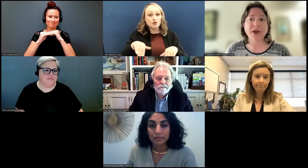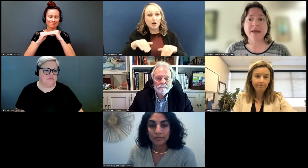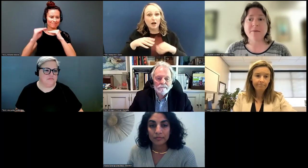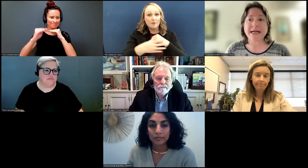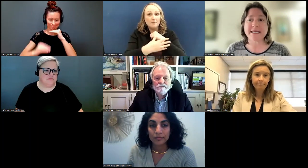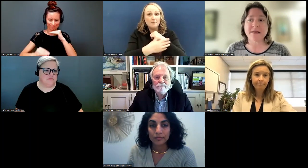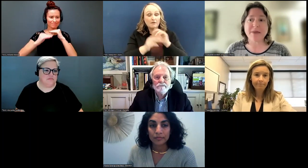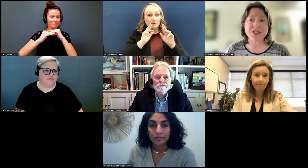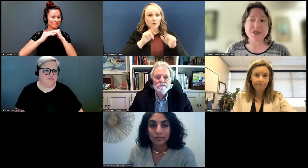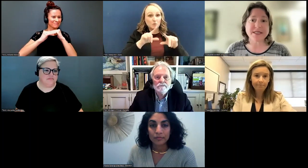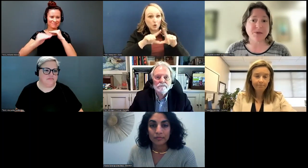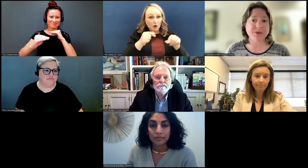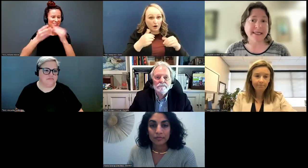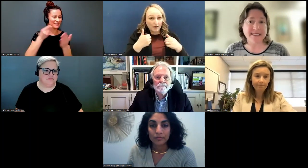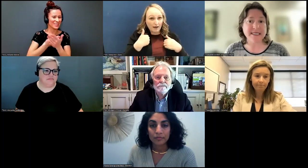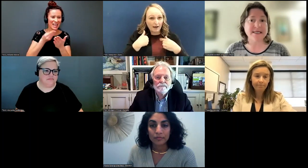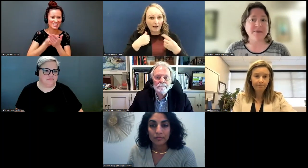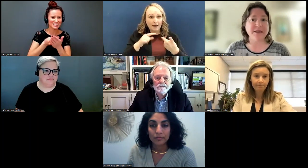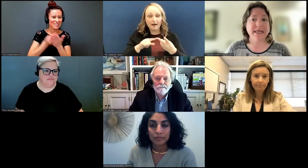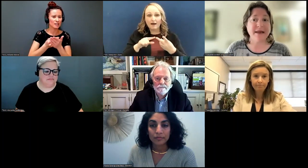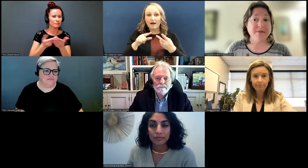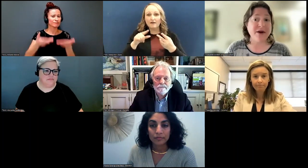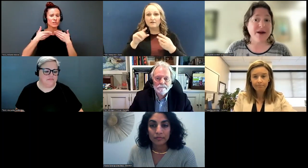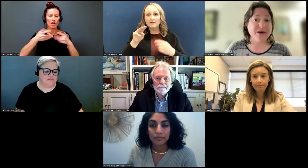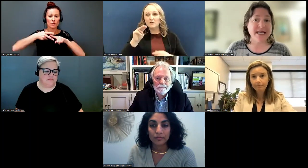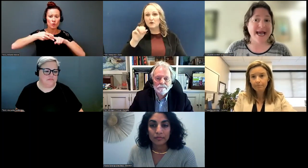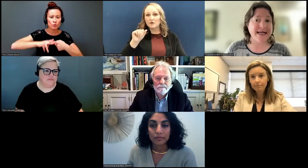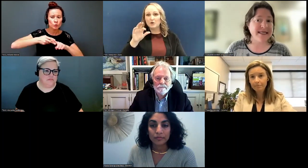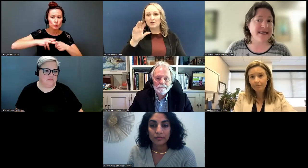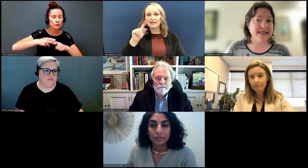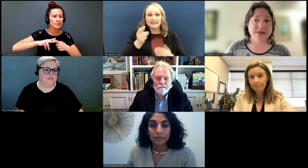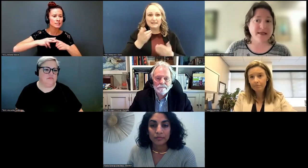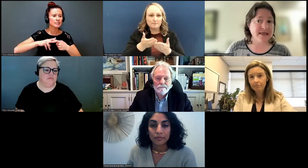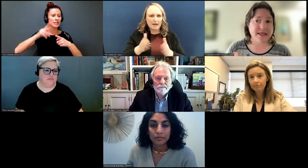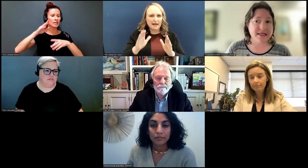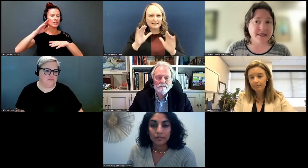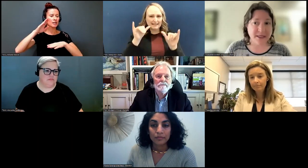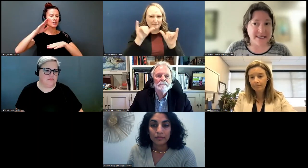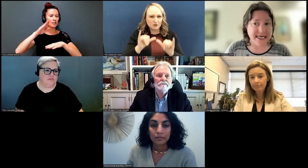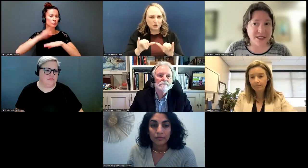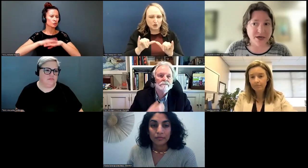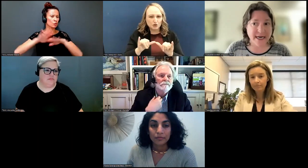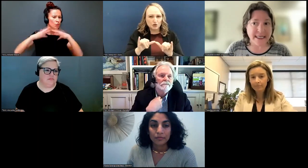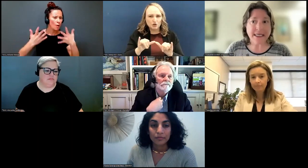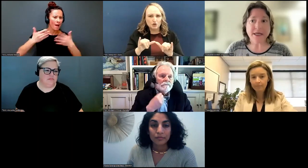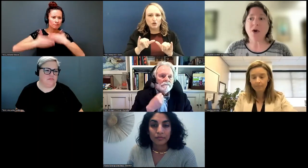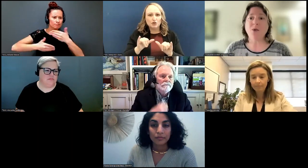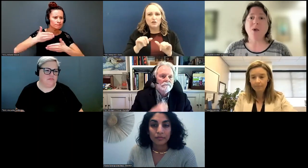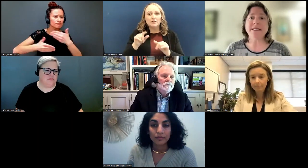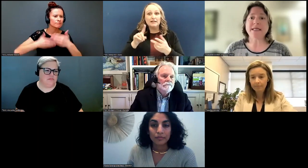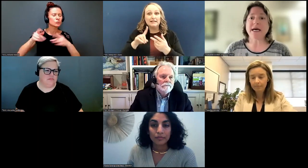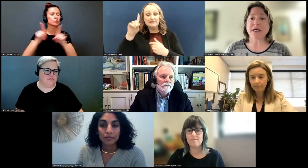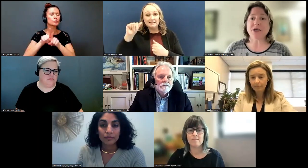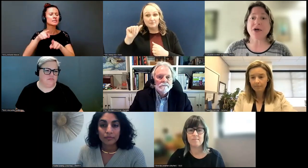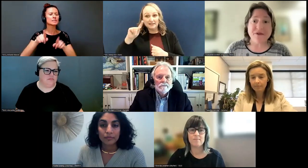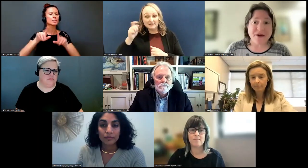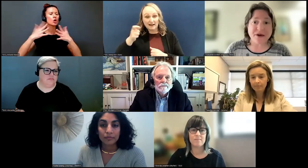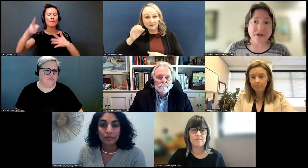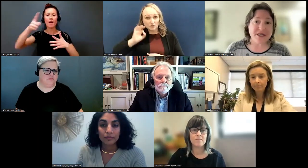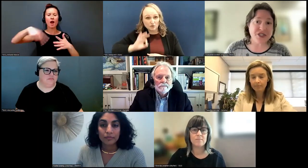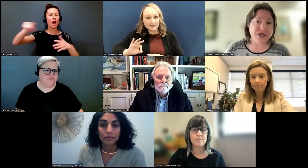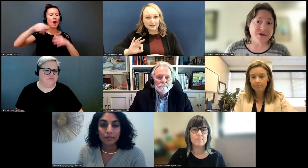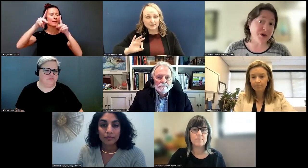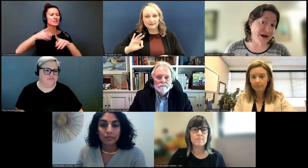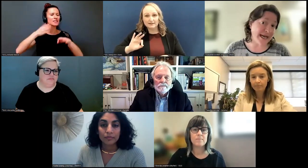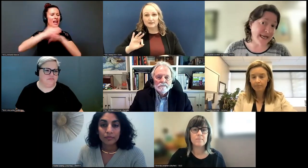the Market Basket Measure as it relates to disability and barriers to accessing things like the disability tax credit, what current